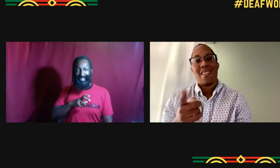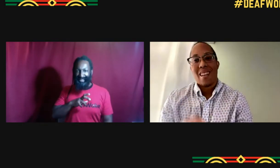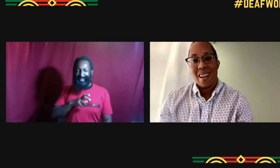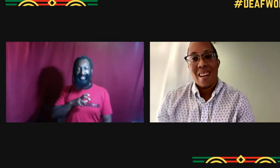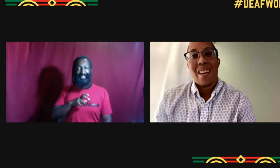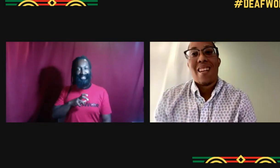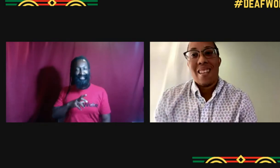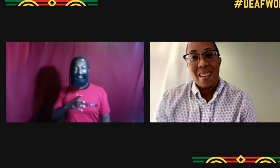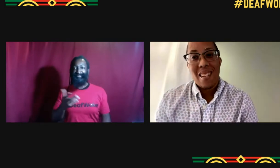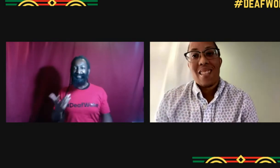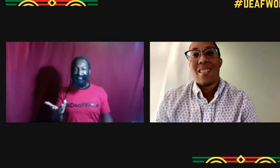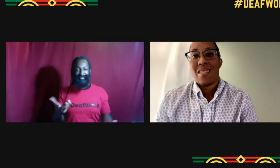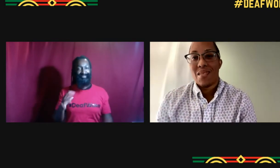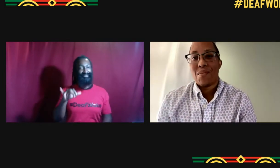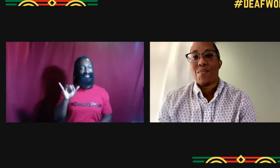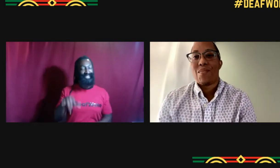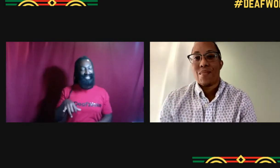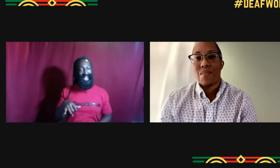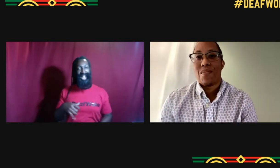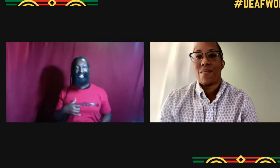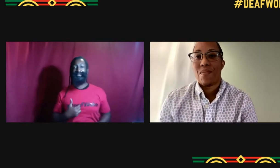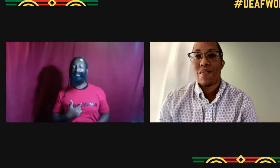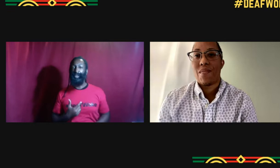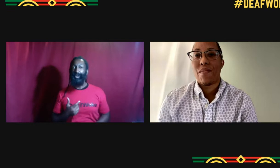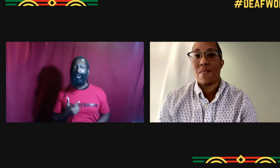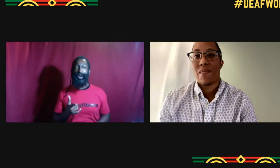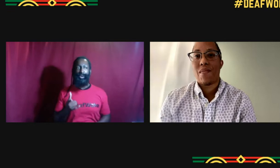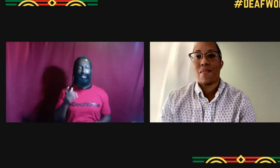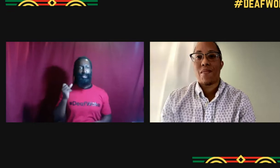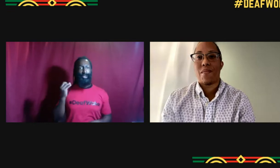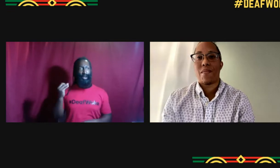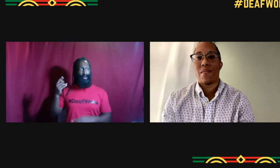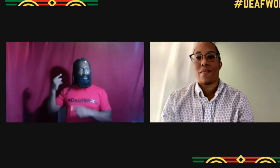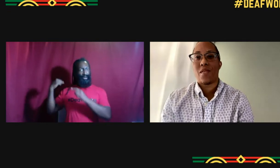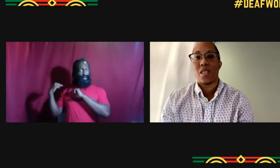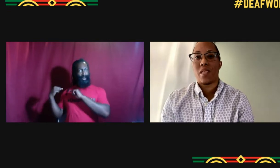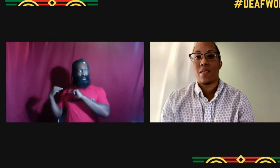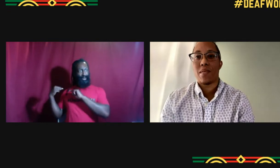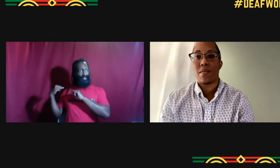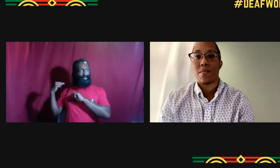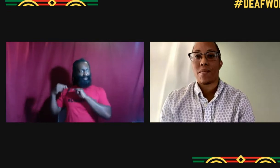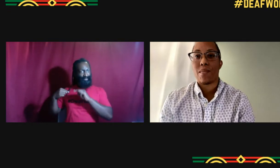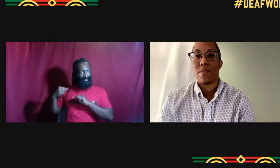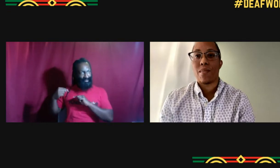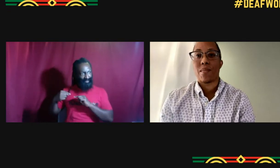but with their soul, right? I like that. I like that. Yes. Mm-hmm.